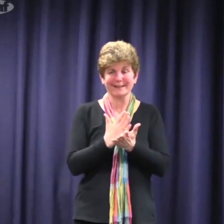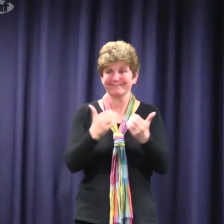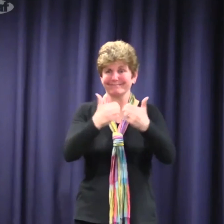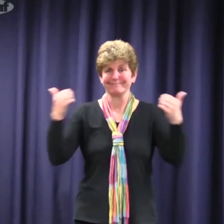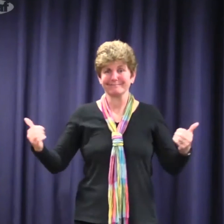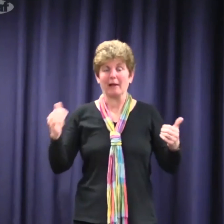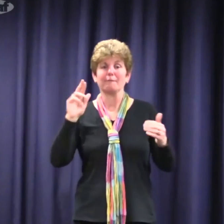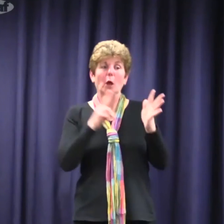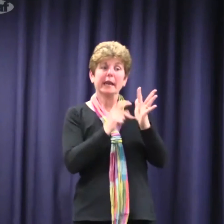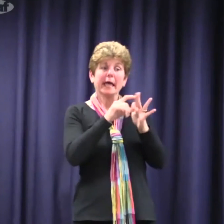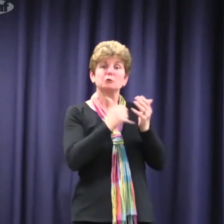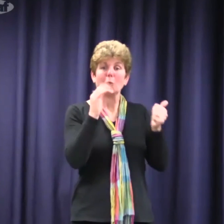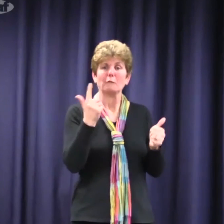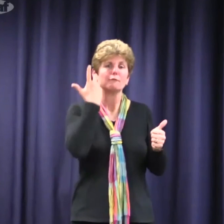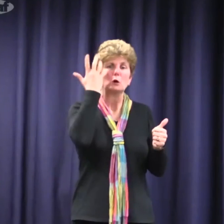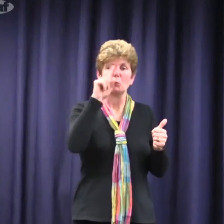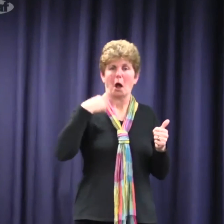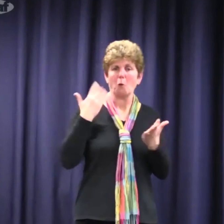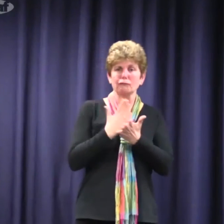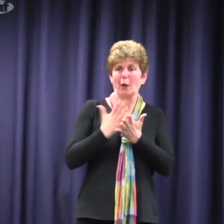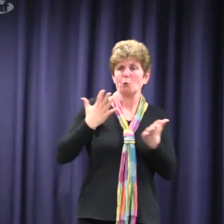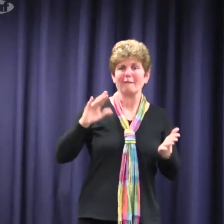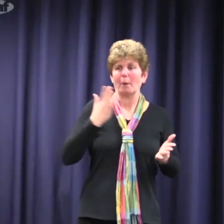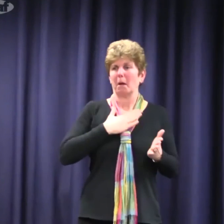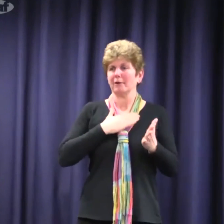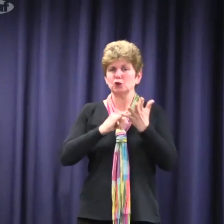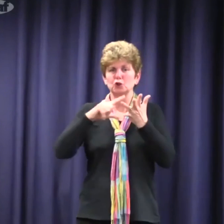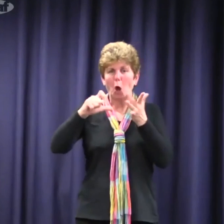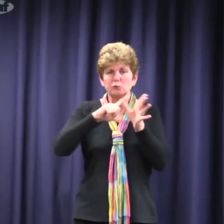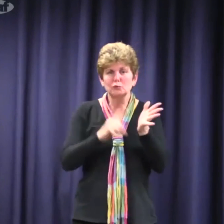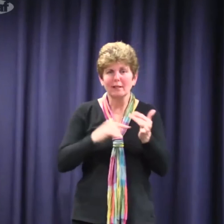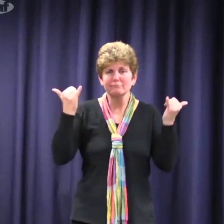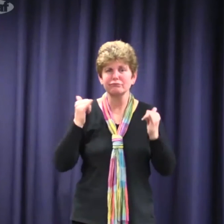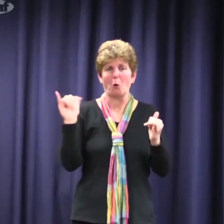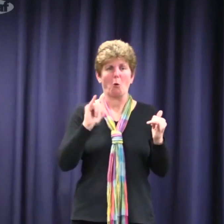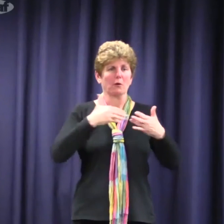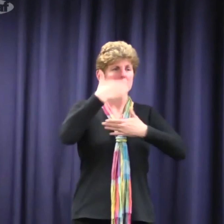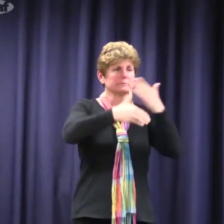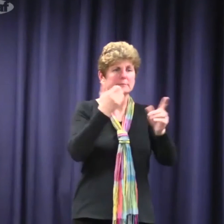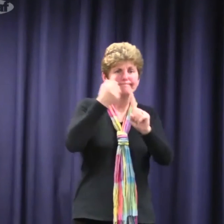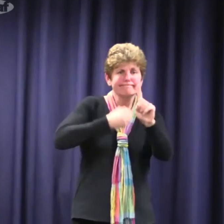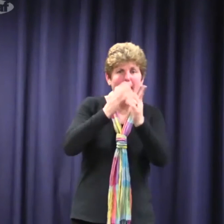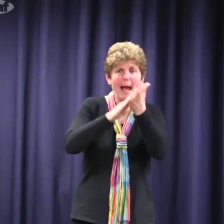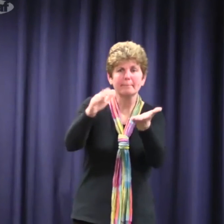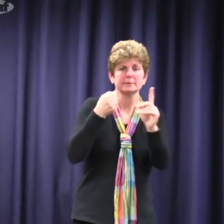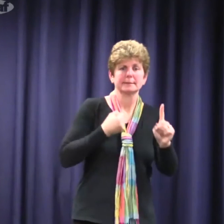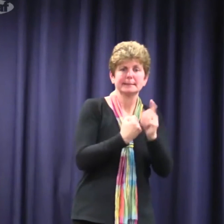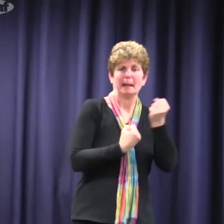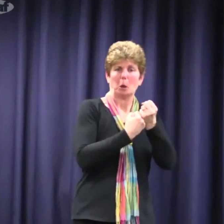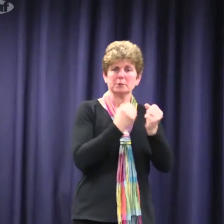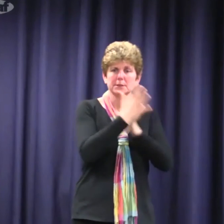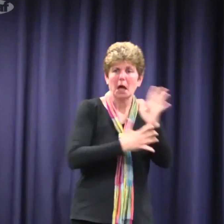interpreters, when a family member's going to become sick. NDIS, is that good? That's good for social